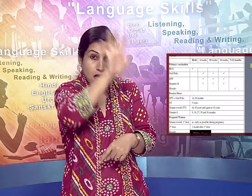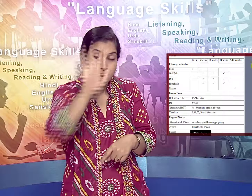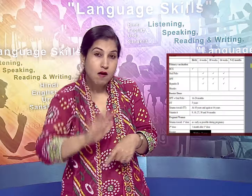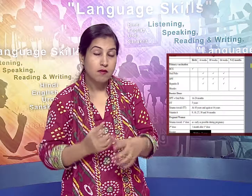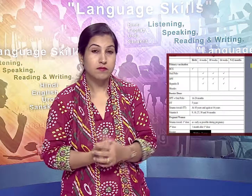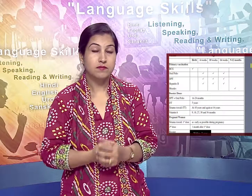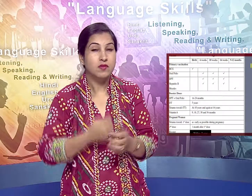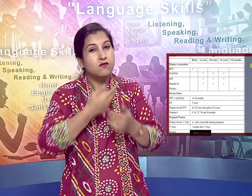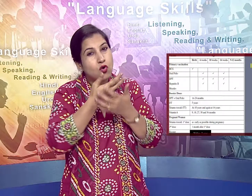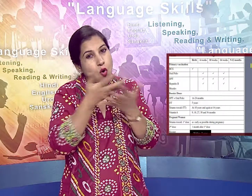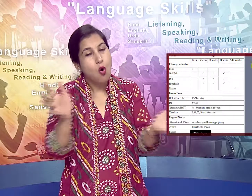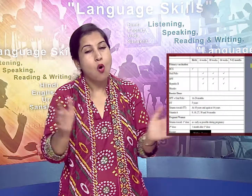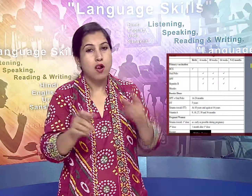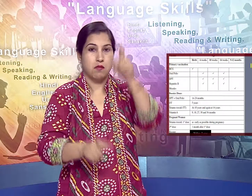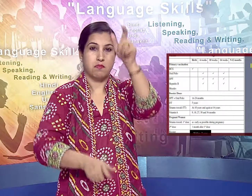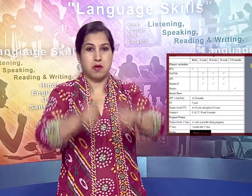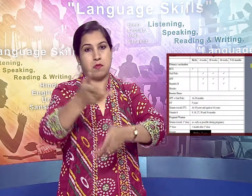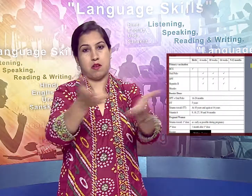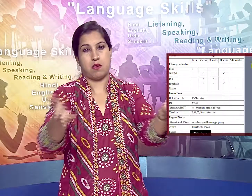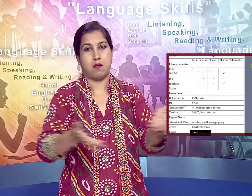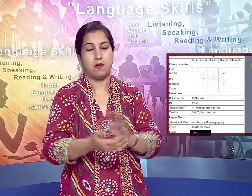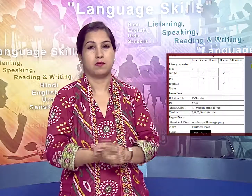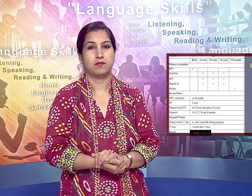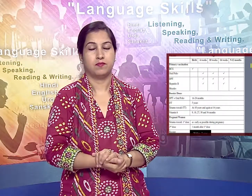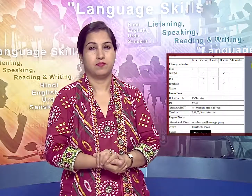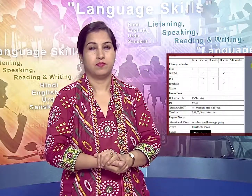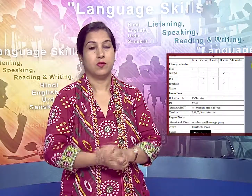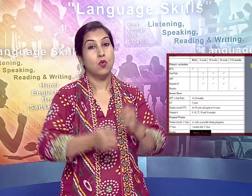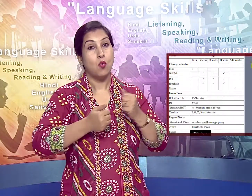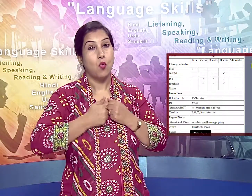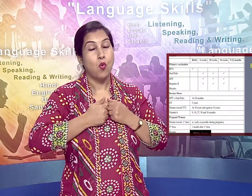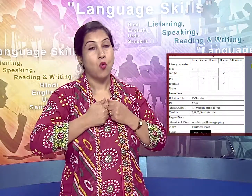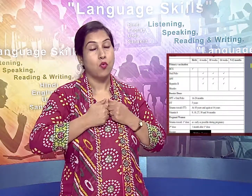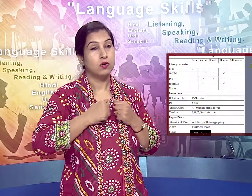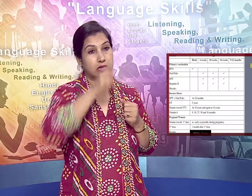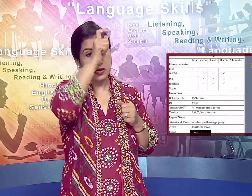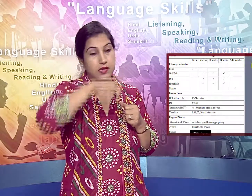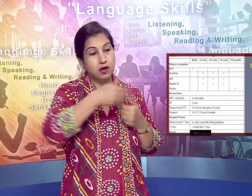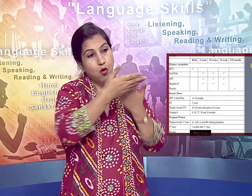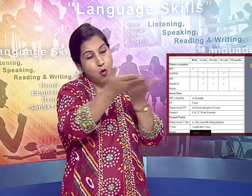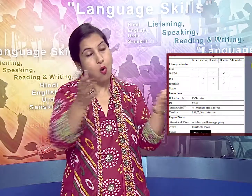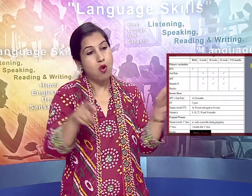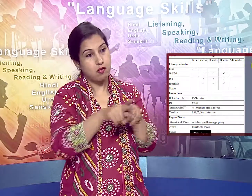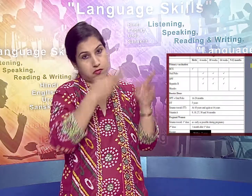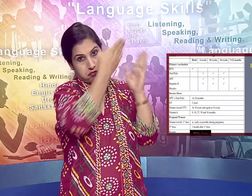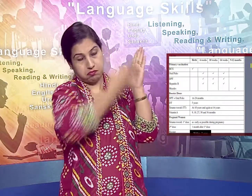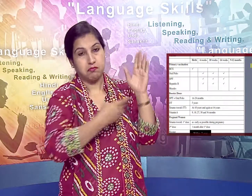for all people, for all our population. At the time